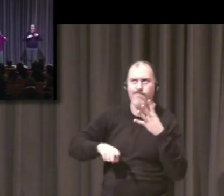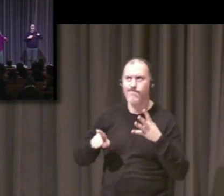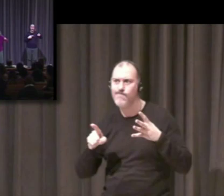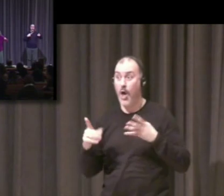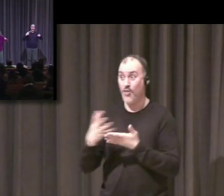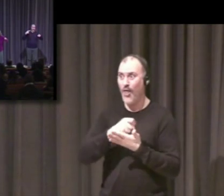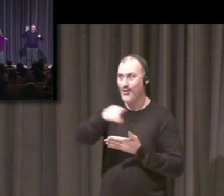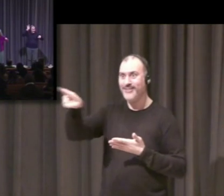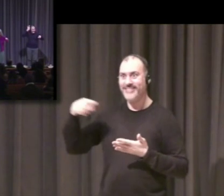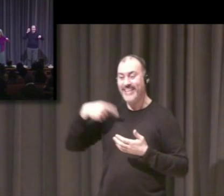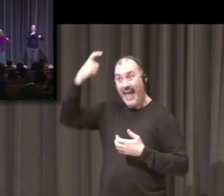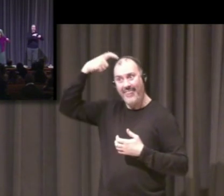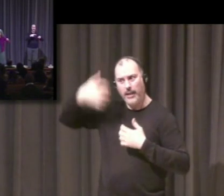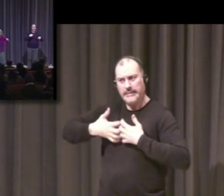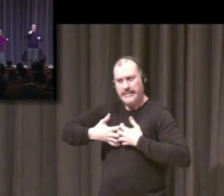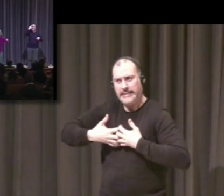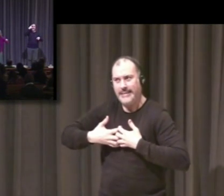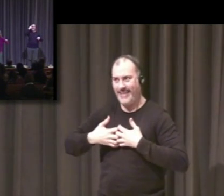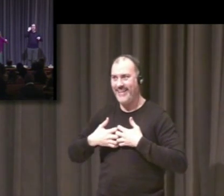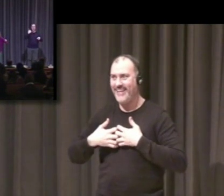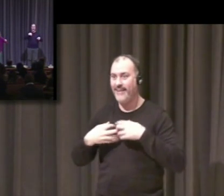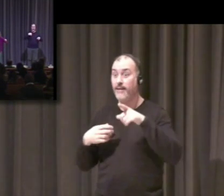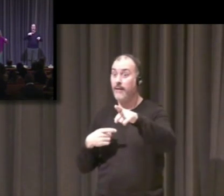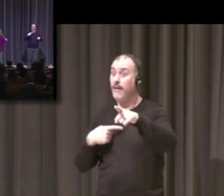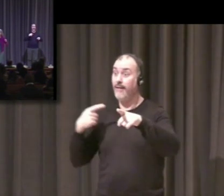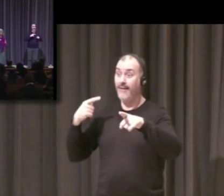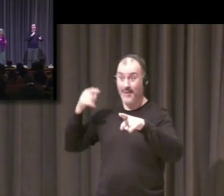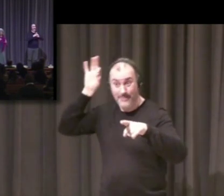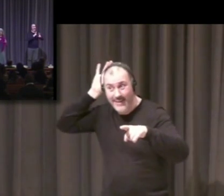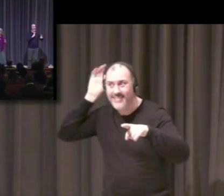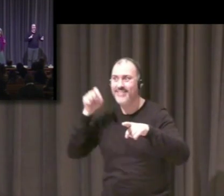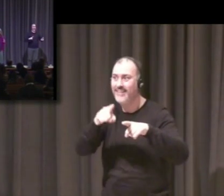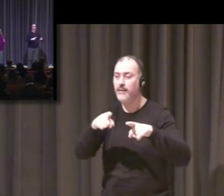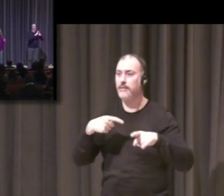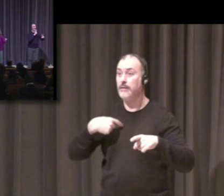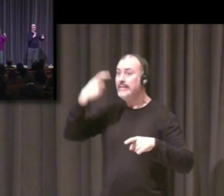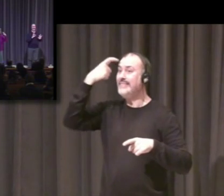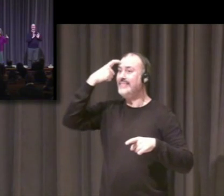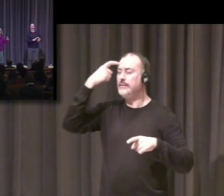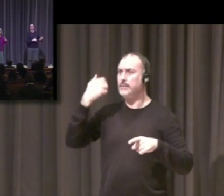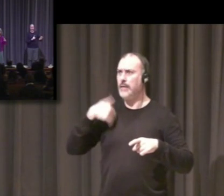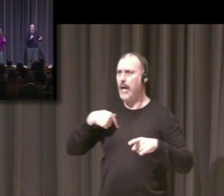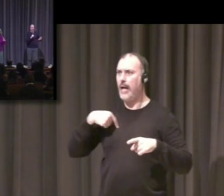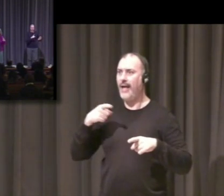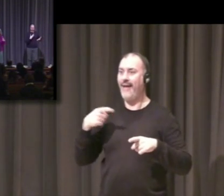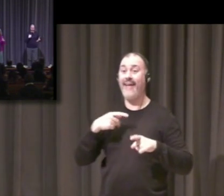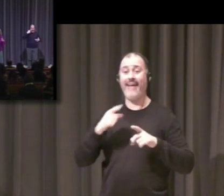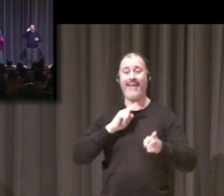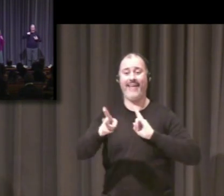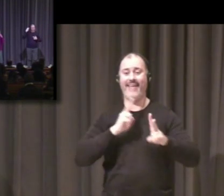world possibility and extrapolating from it. Well, all the children are